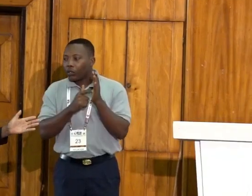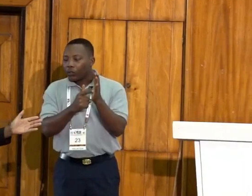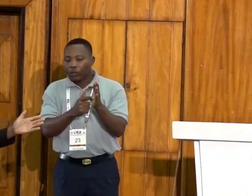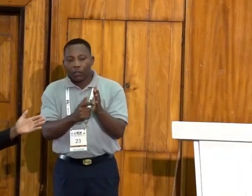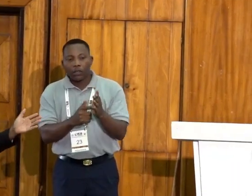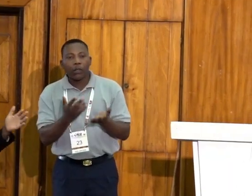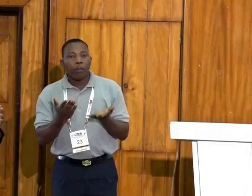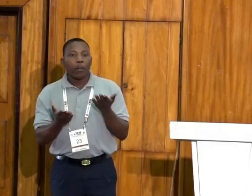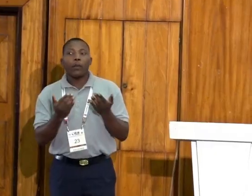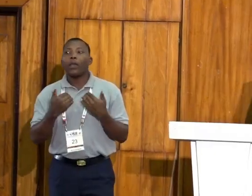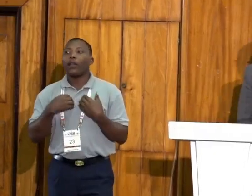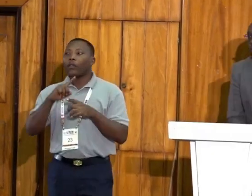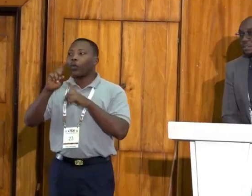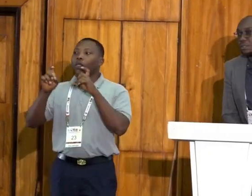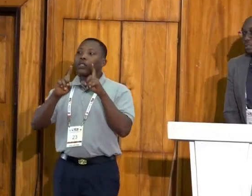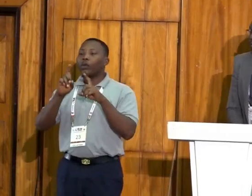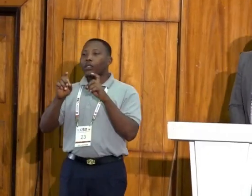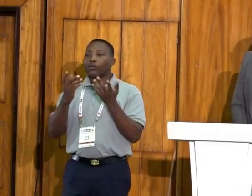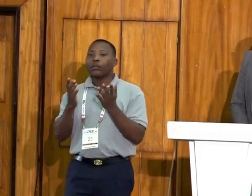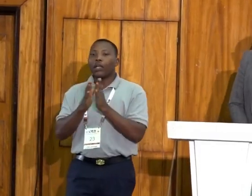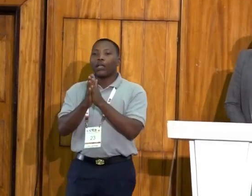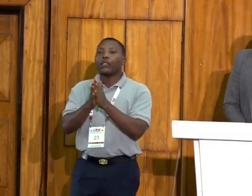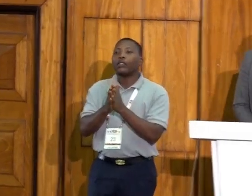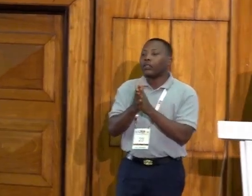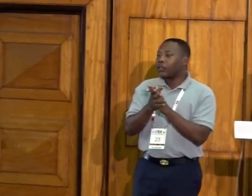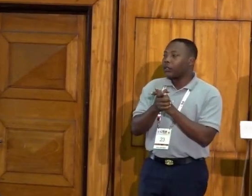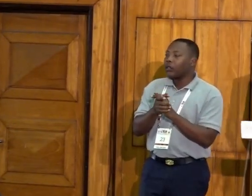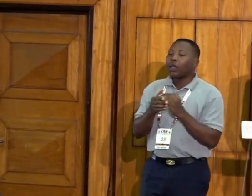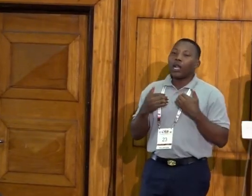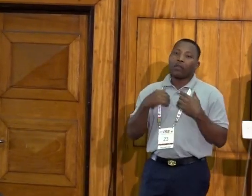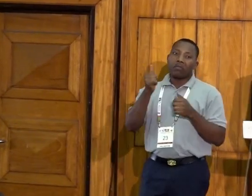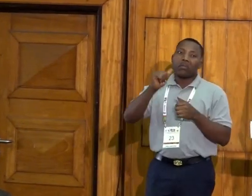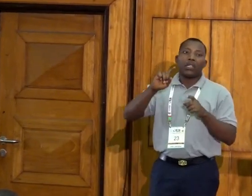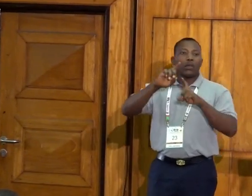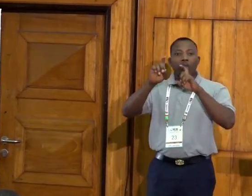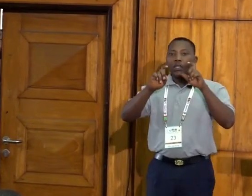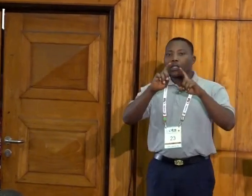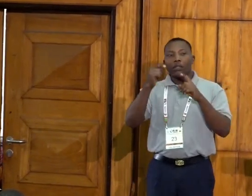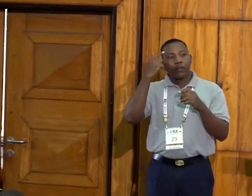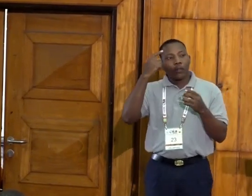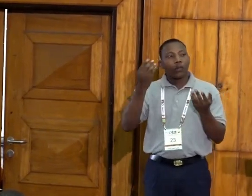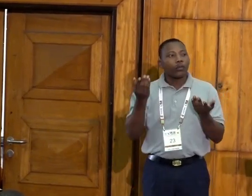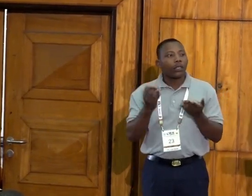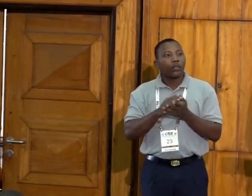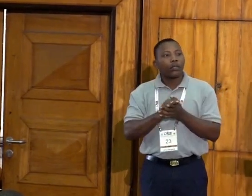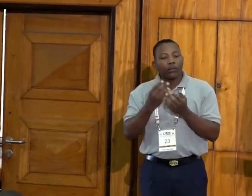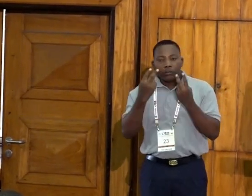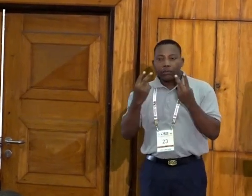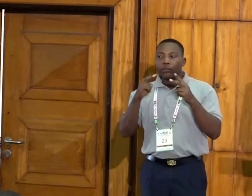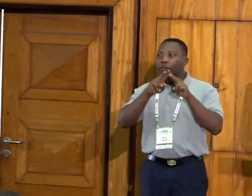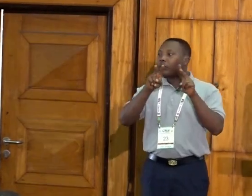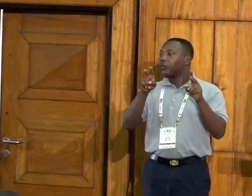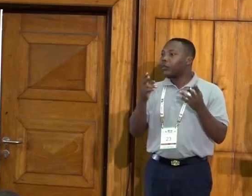Stand there maybe. I'm just going to ask reaction. Do you have any questions from the audience? Clarification, question?